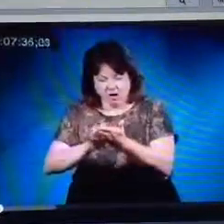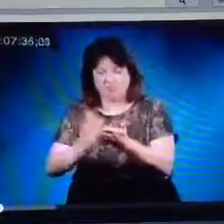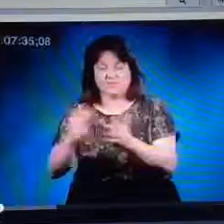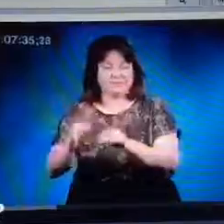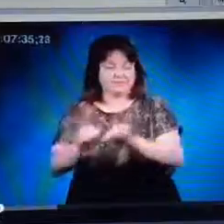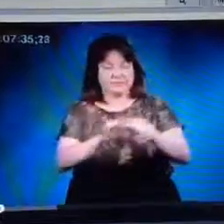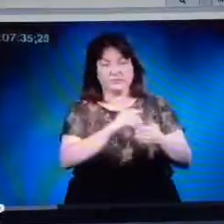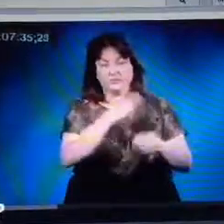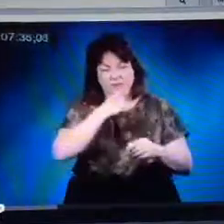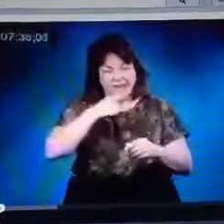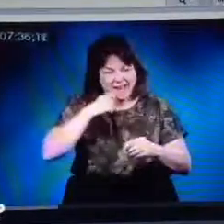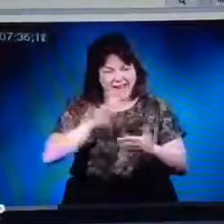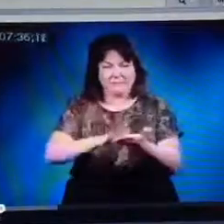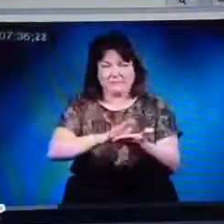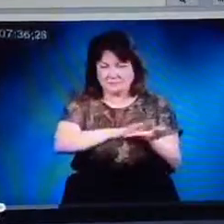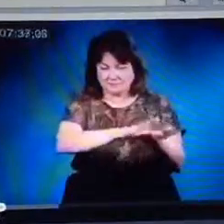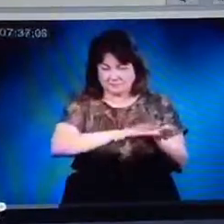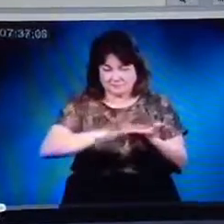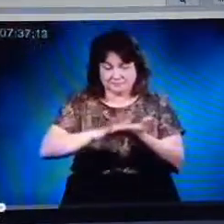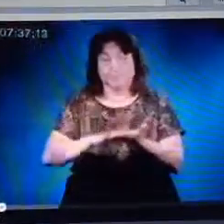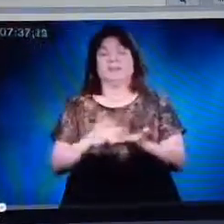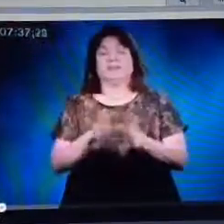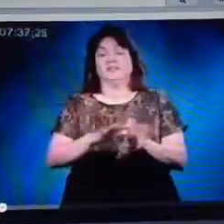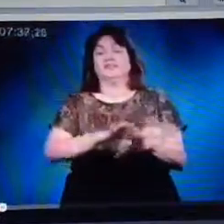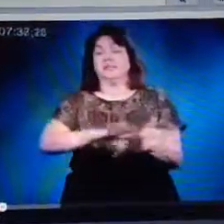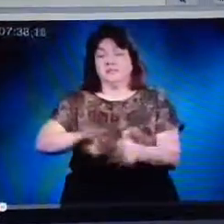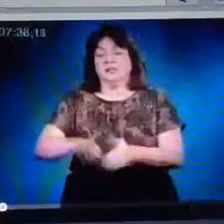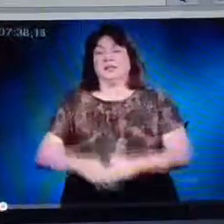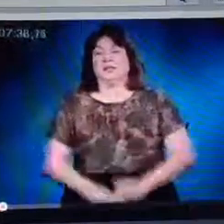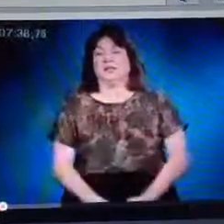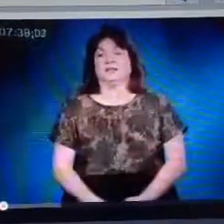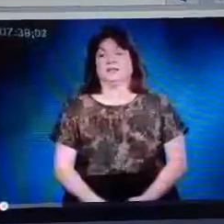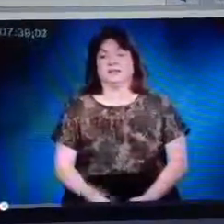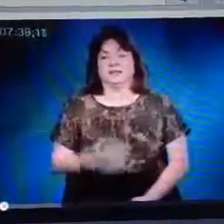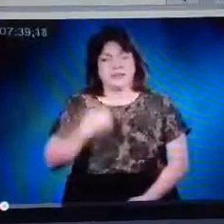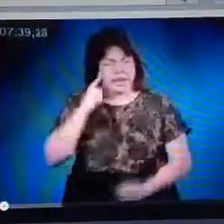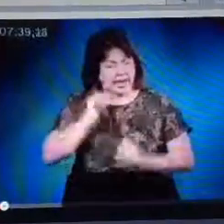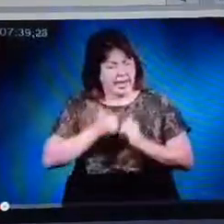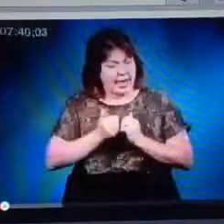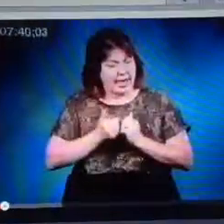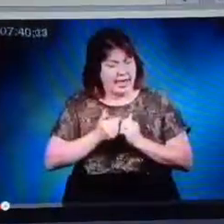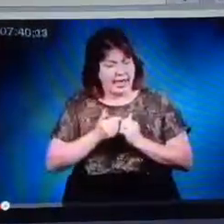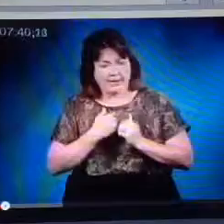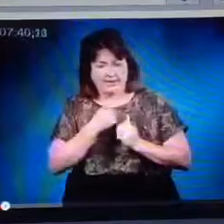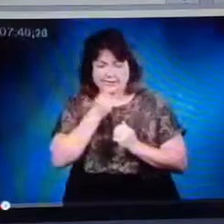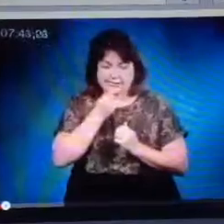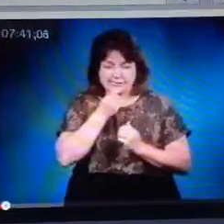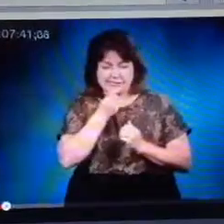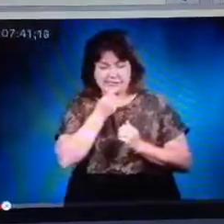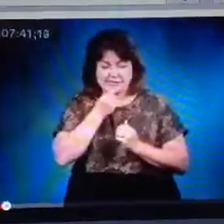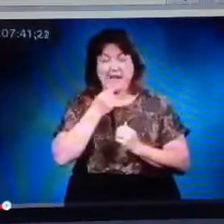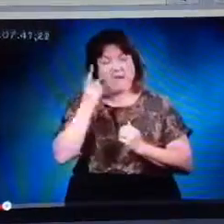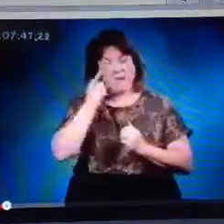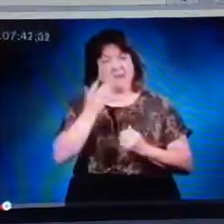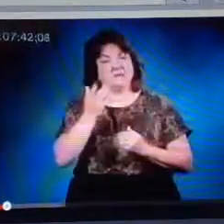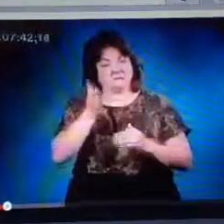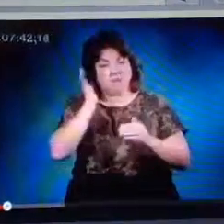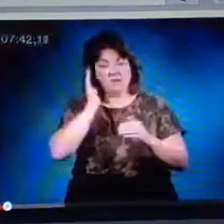I washed them, I dried them, and then I thought to myself, how am I going to